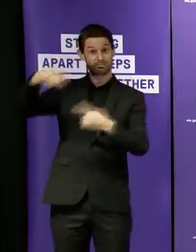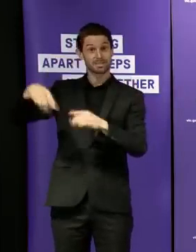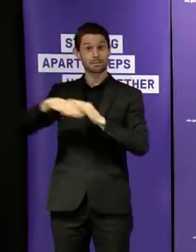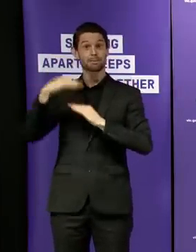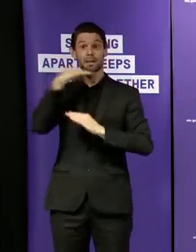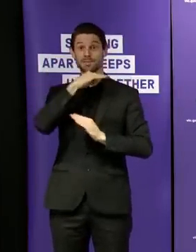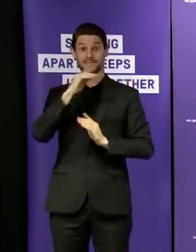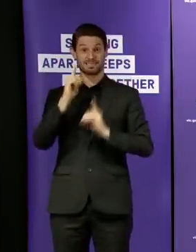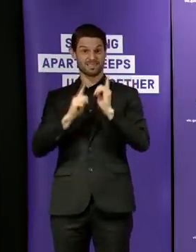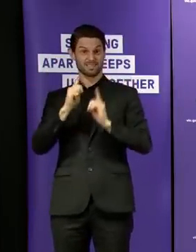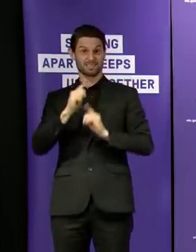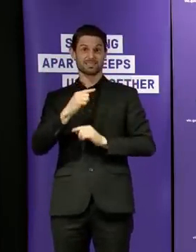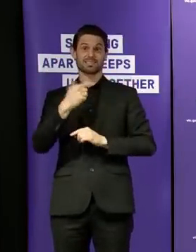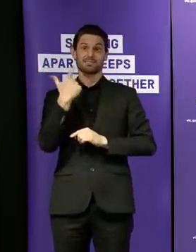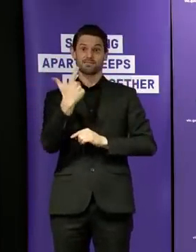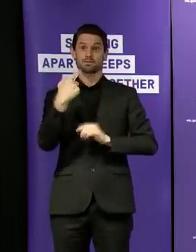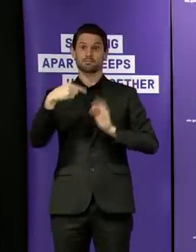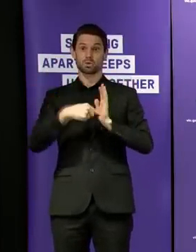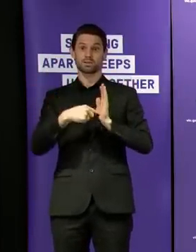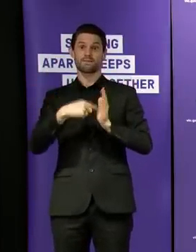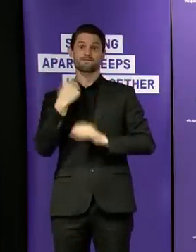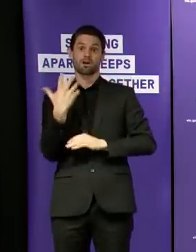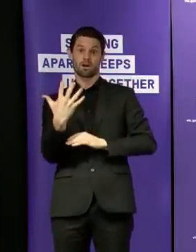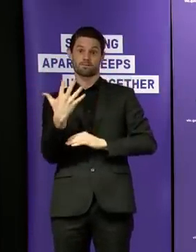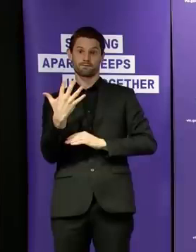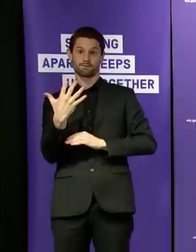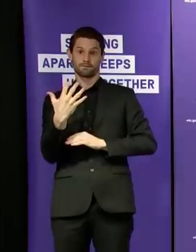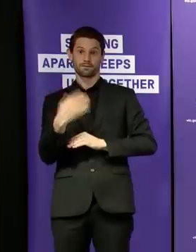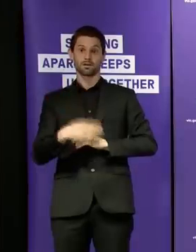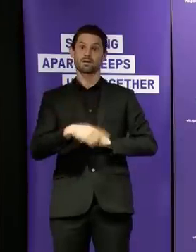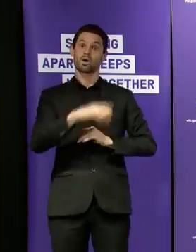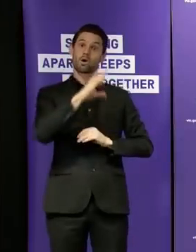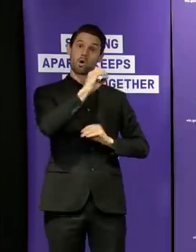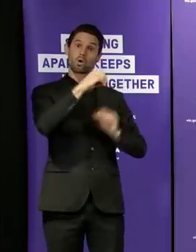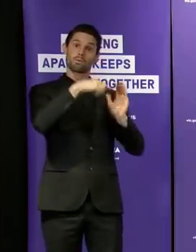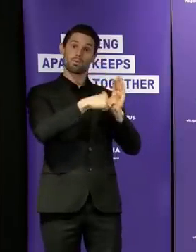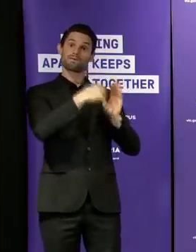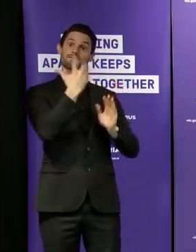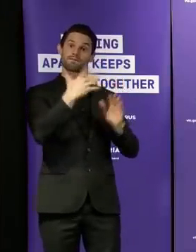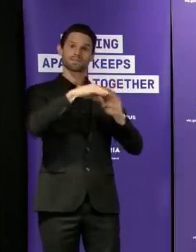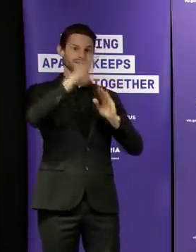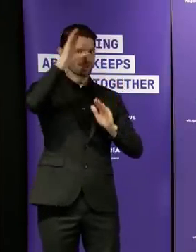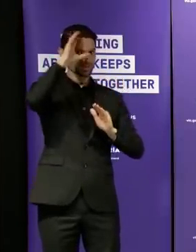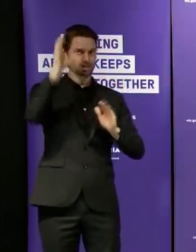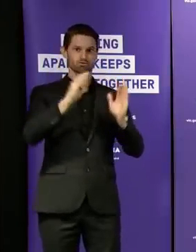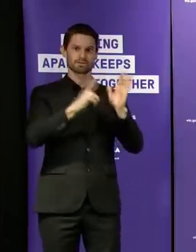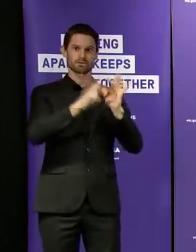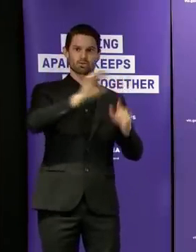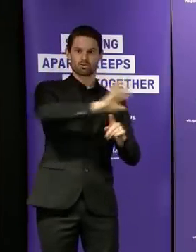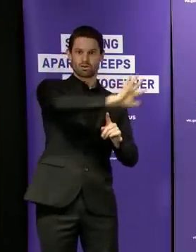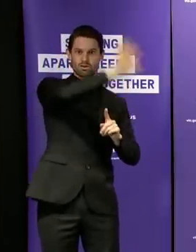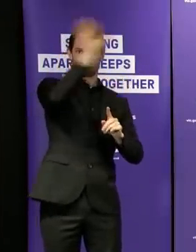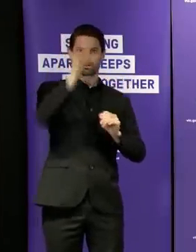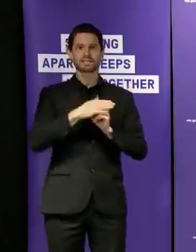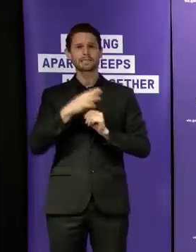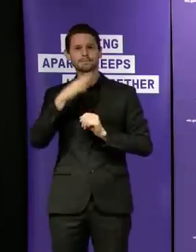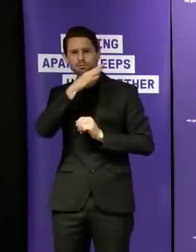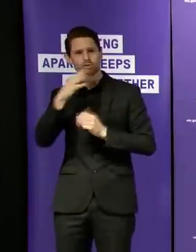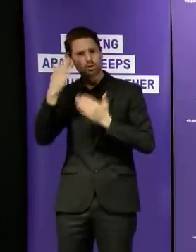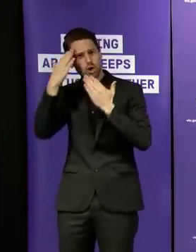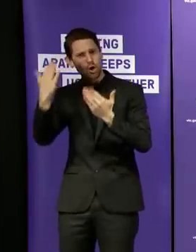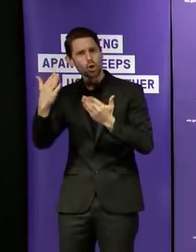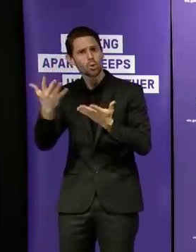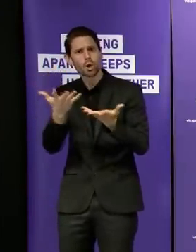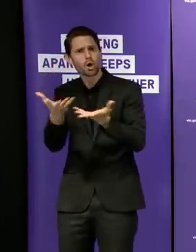is 7.5 cases and 0.5 cases in regional Victoria. The mystery cases to the 15th